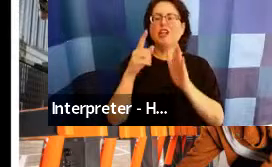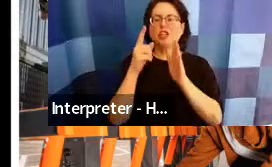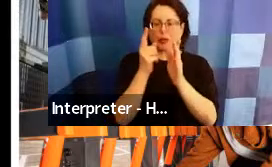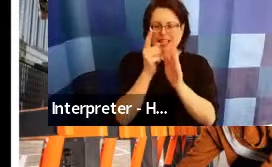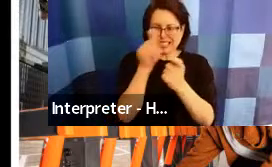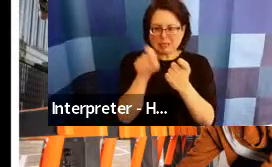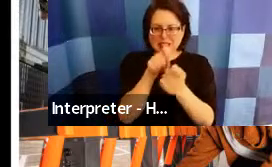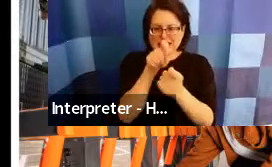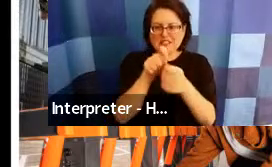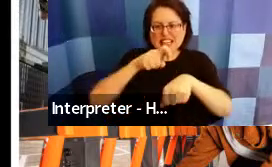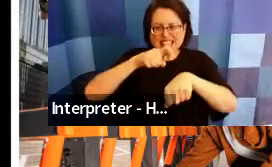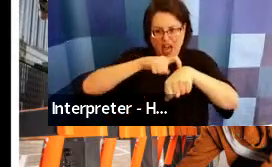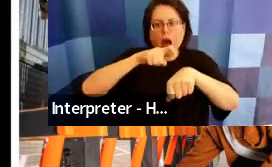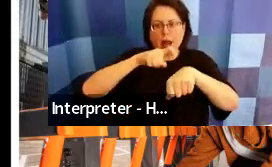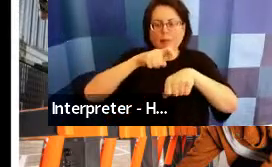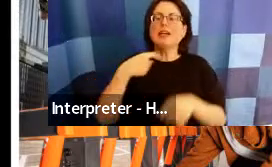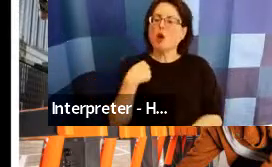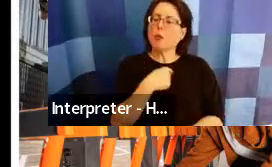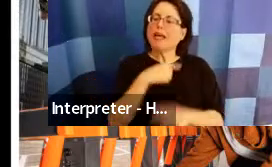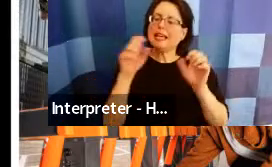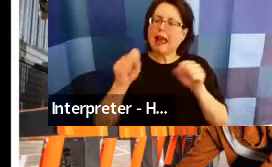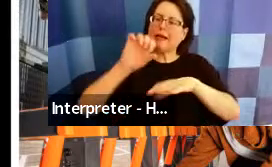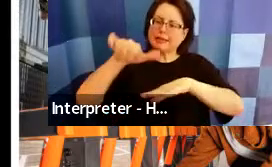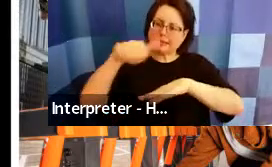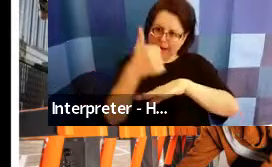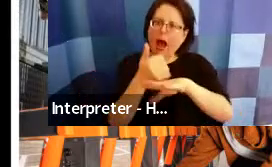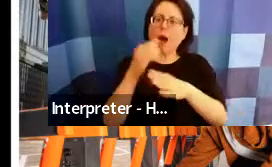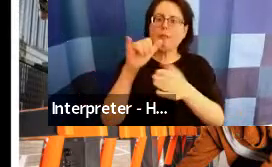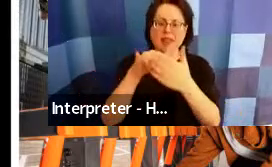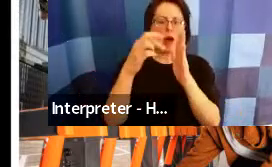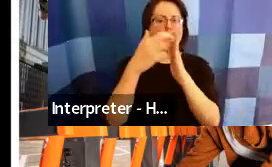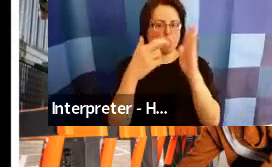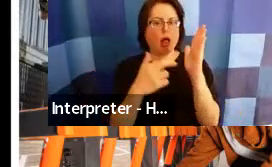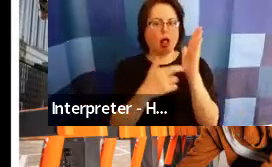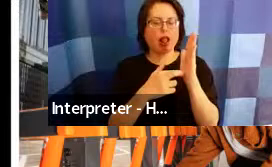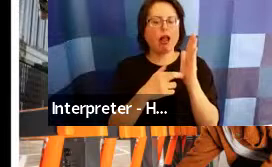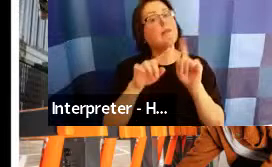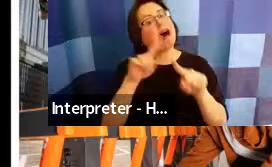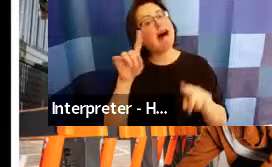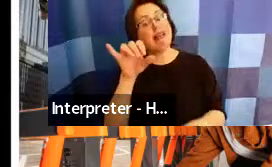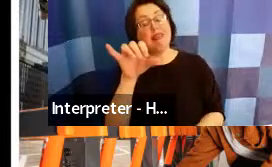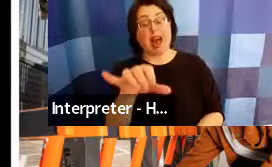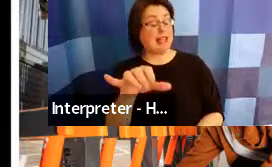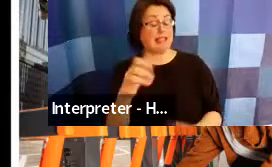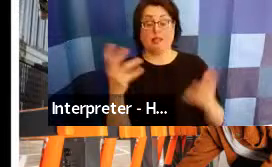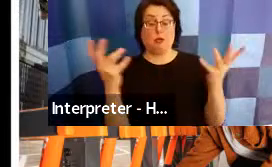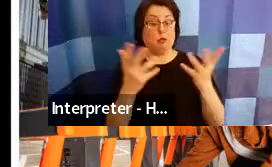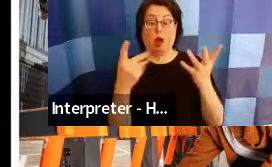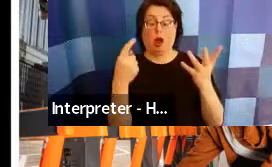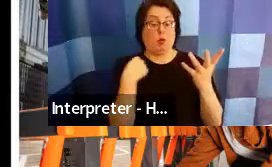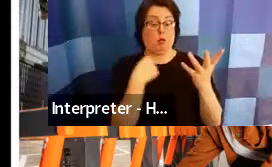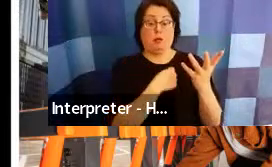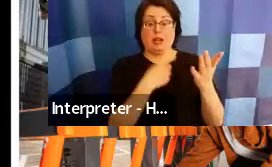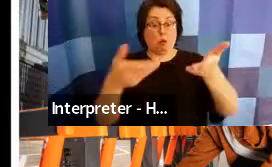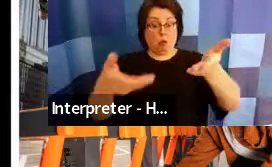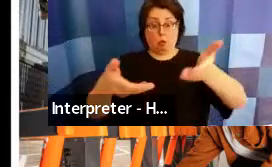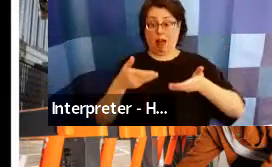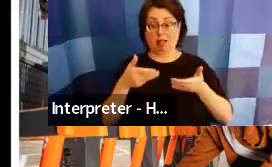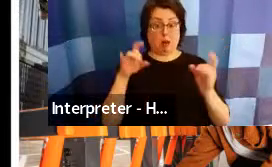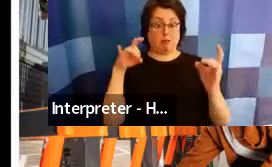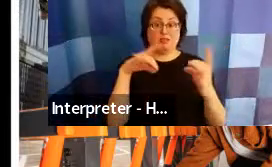DOMI can levy on SPIN, but these are all ones that we welcome feedback